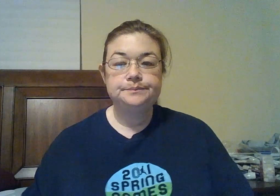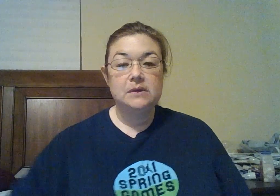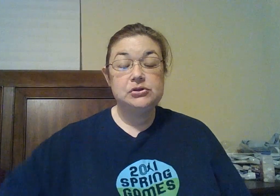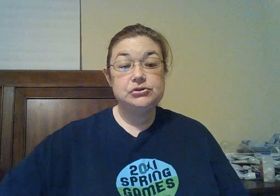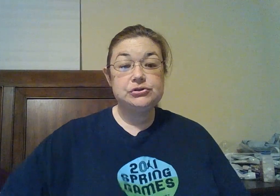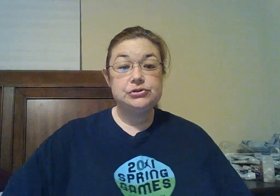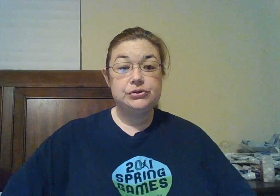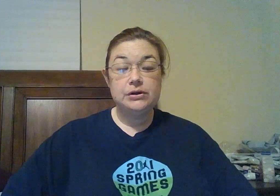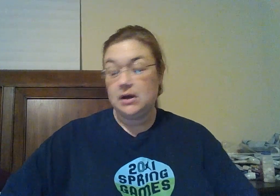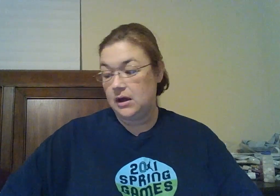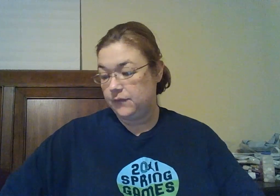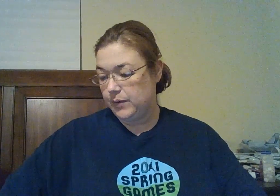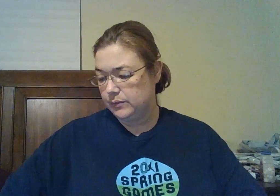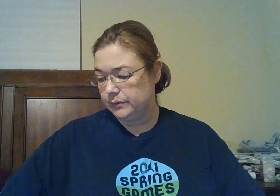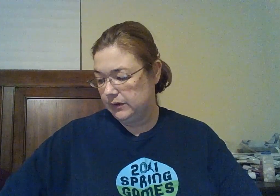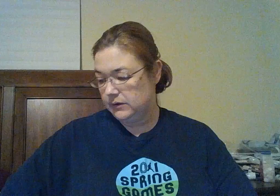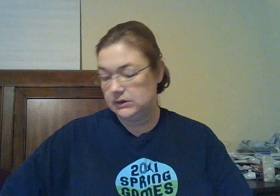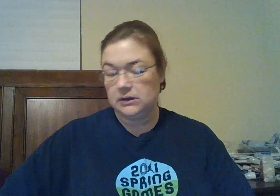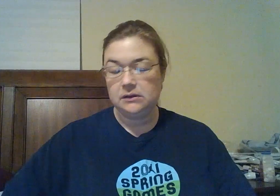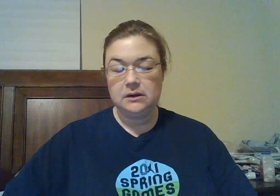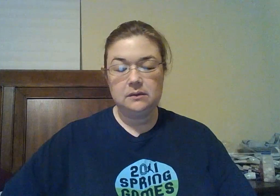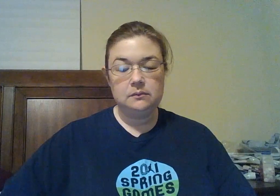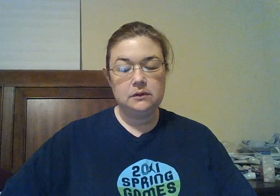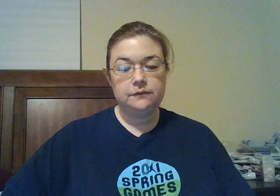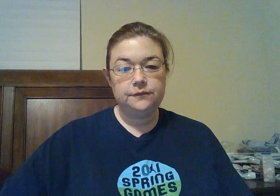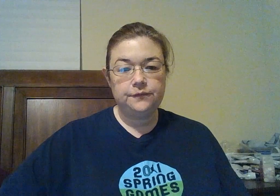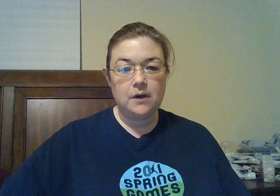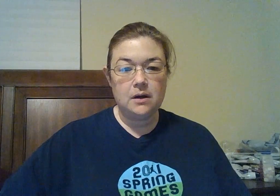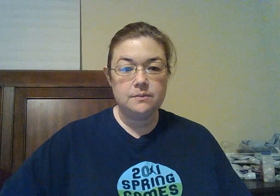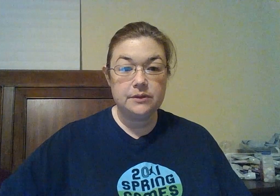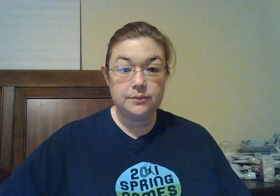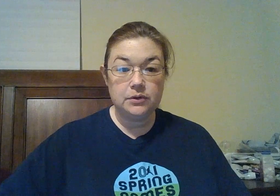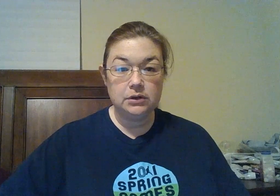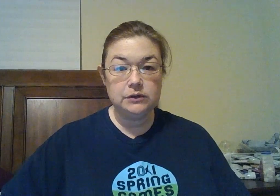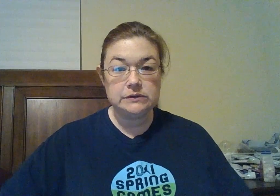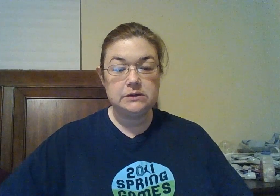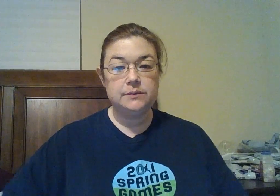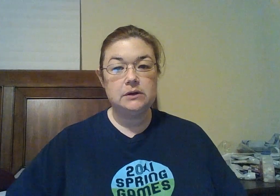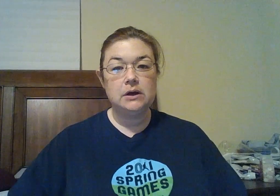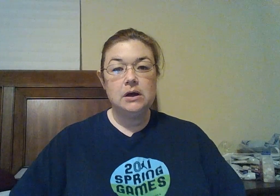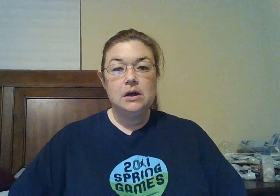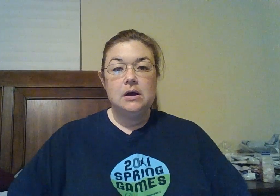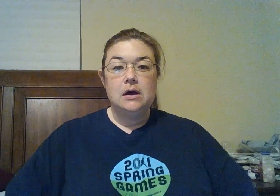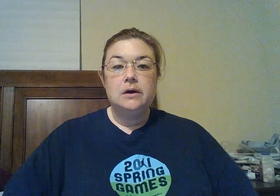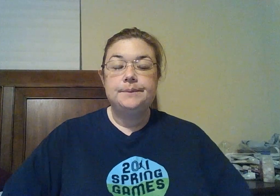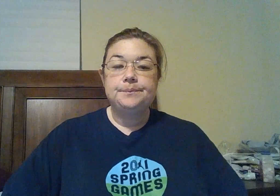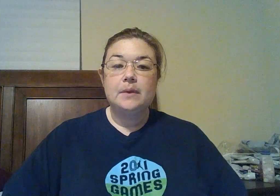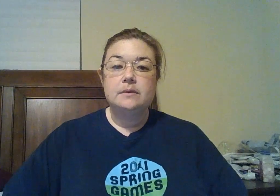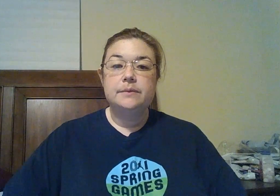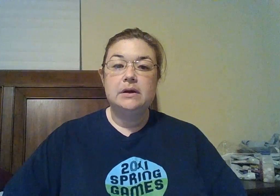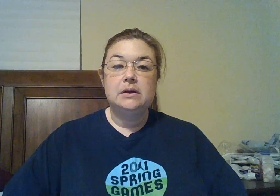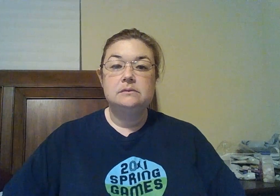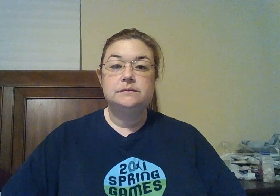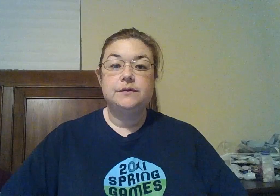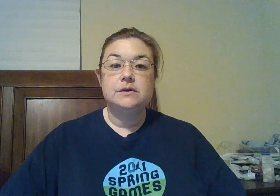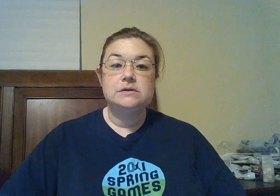You should have probably already done them from the book, using the book. But for those of